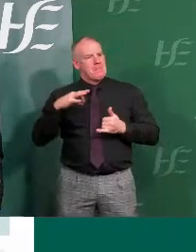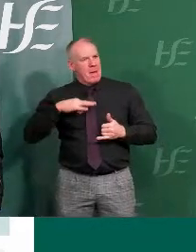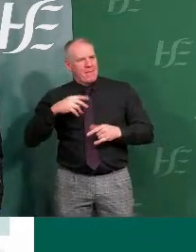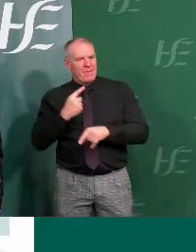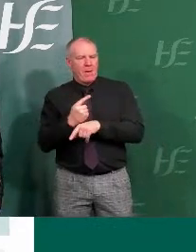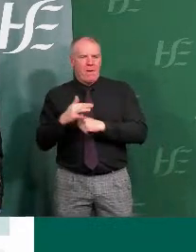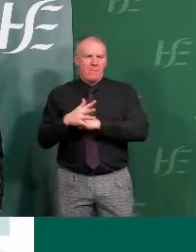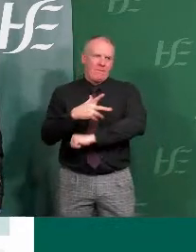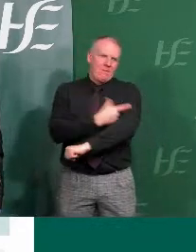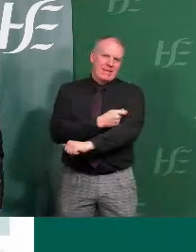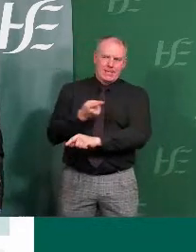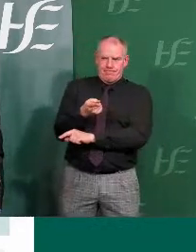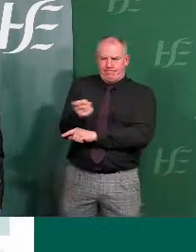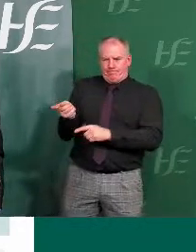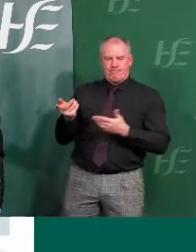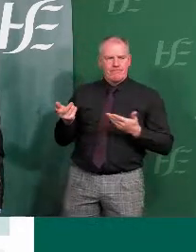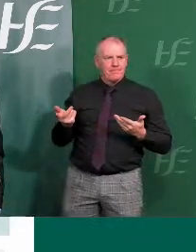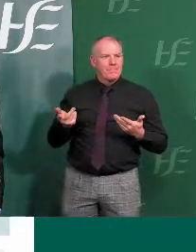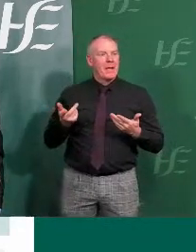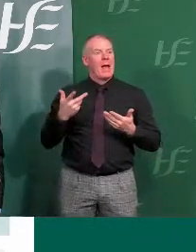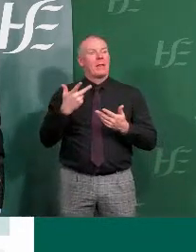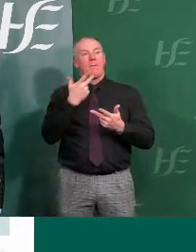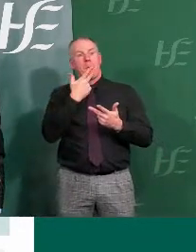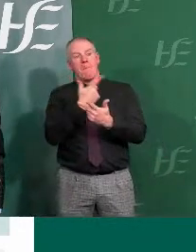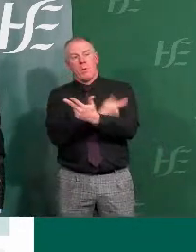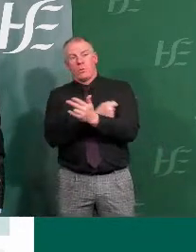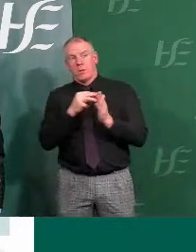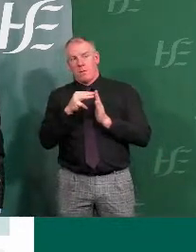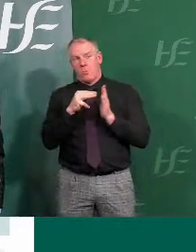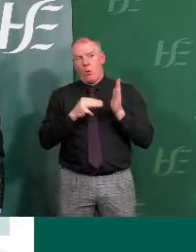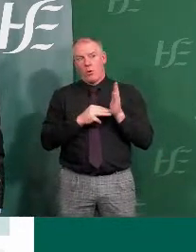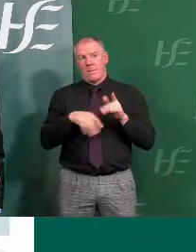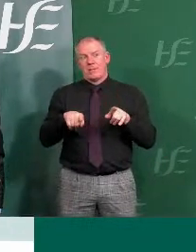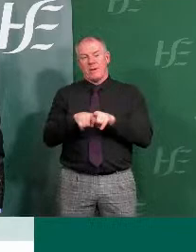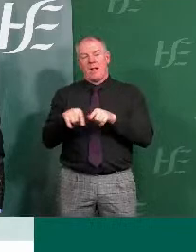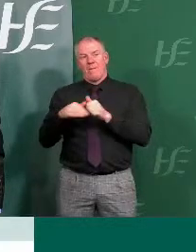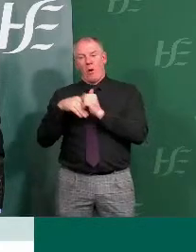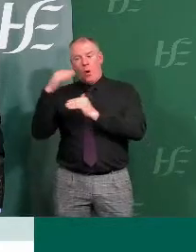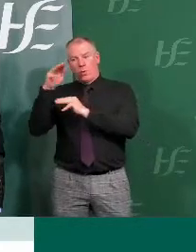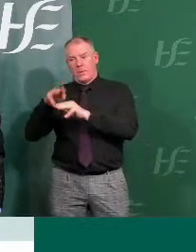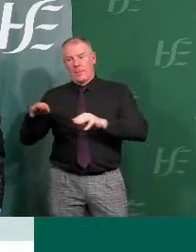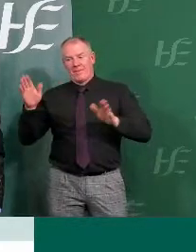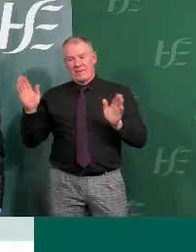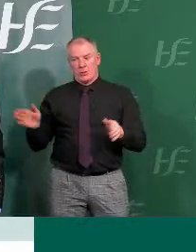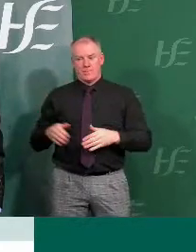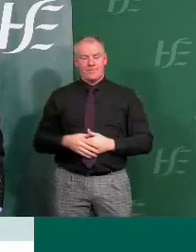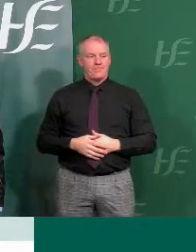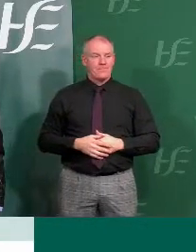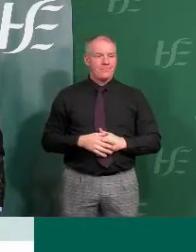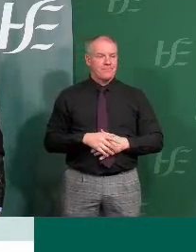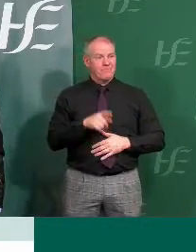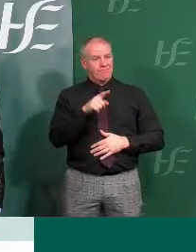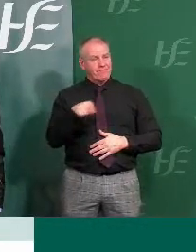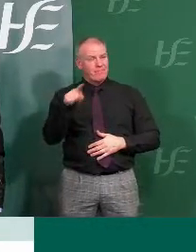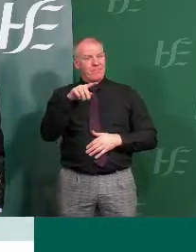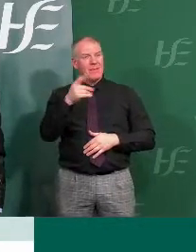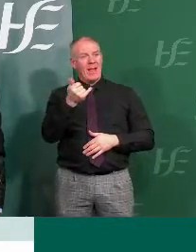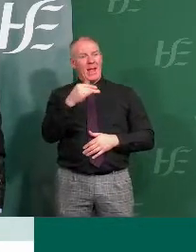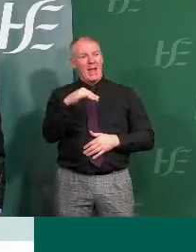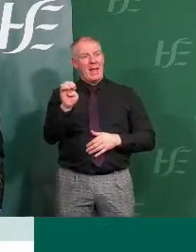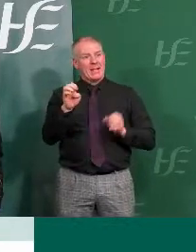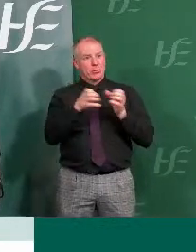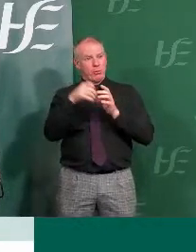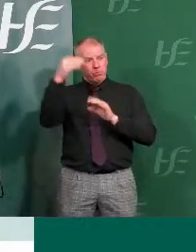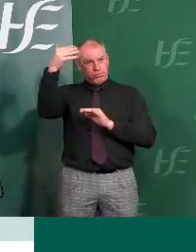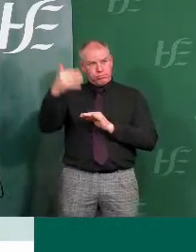from existing vaccination and of course from the booster program, which started off in older age groups. And that's the age specific